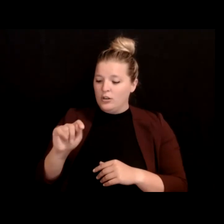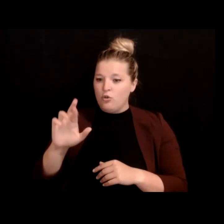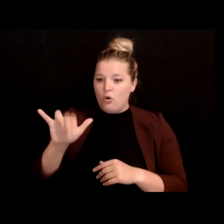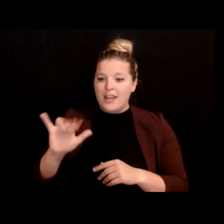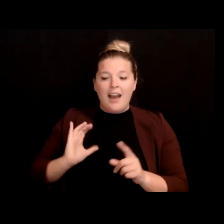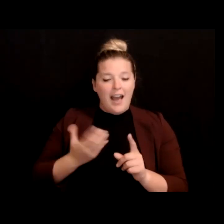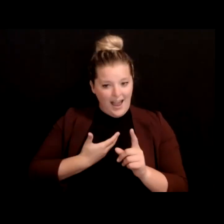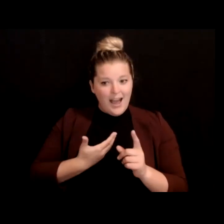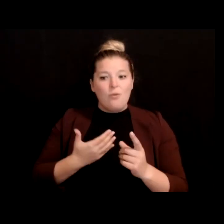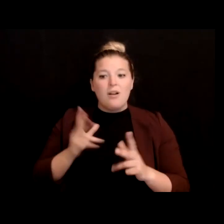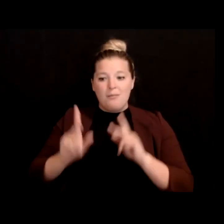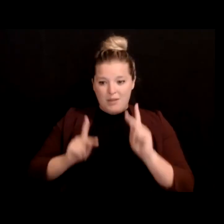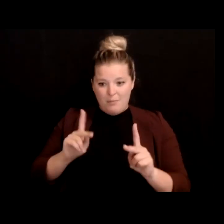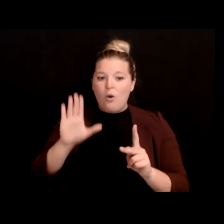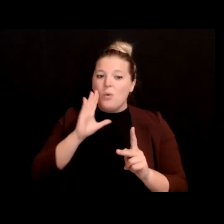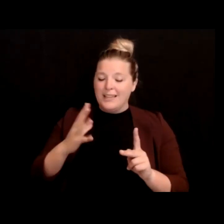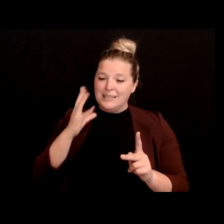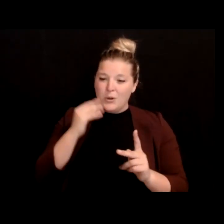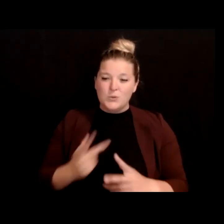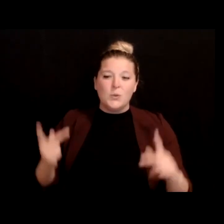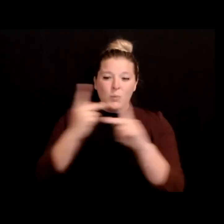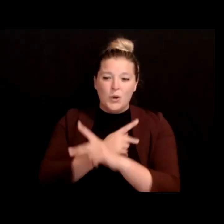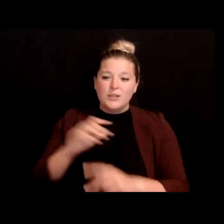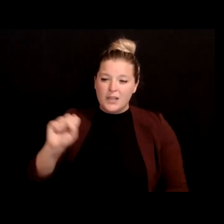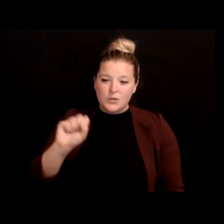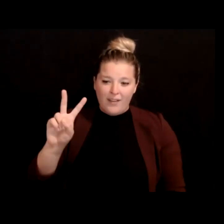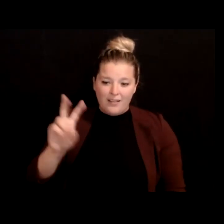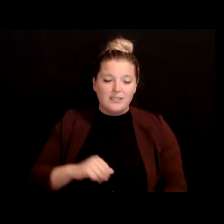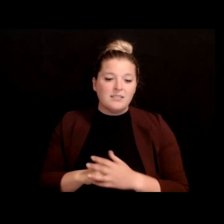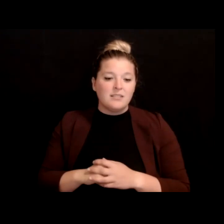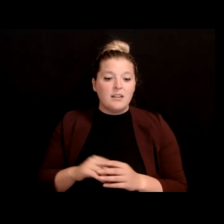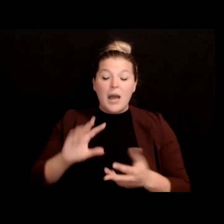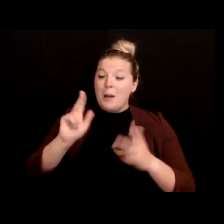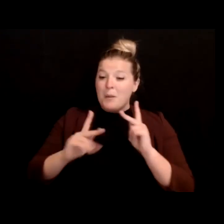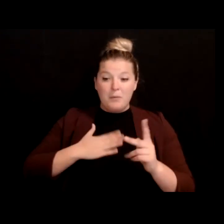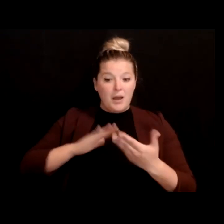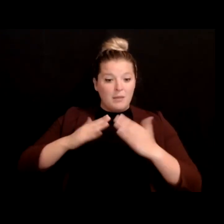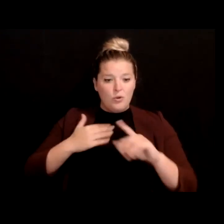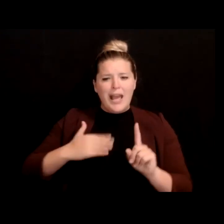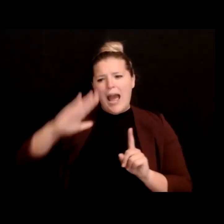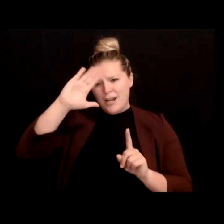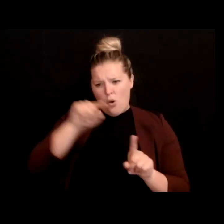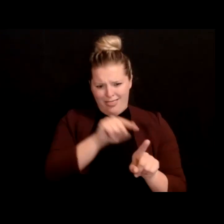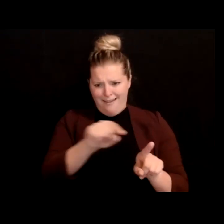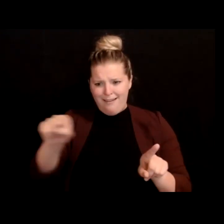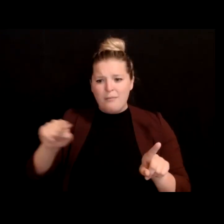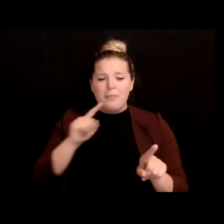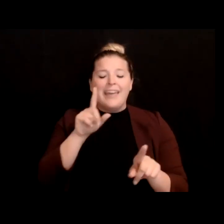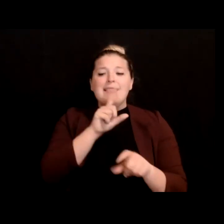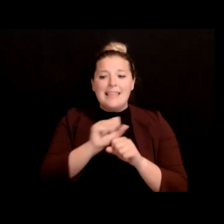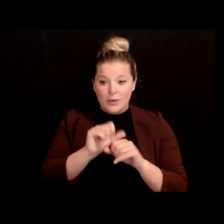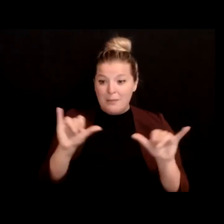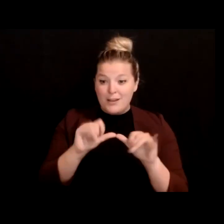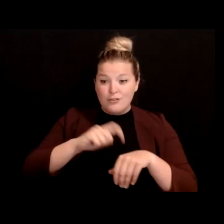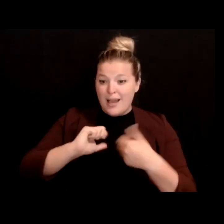higher rates of sexual violence at every turn. There are people in my community who I know who literally measure time